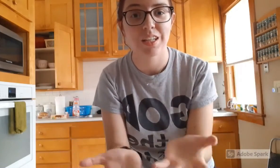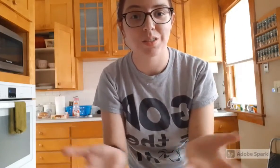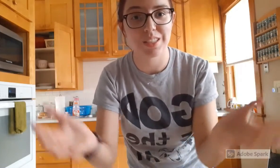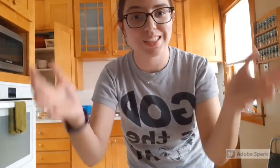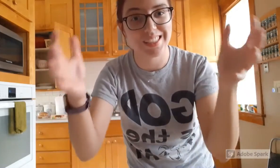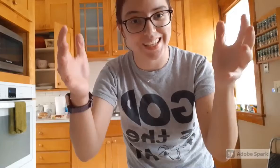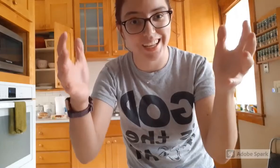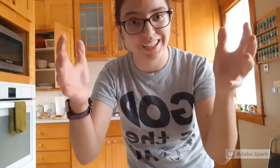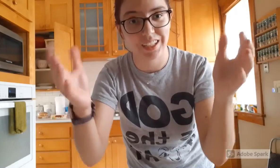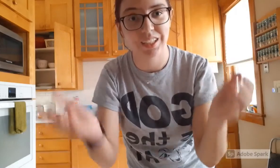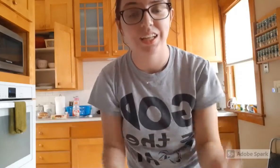So this is sink,